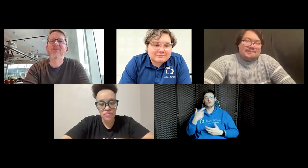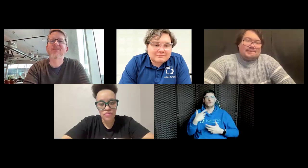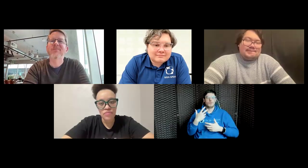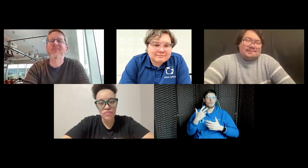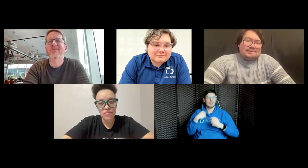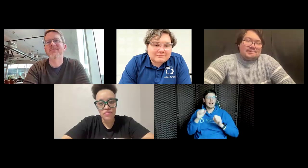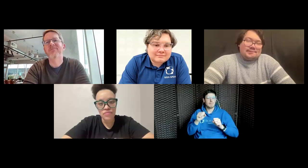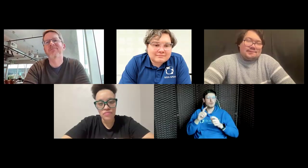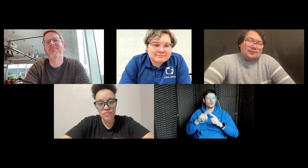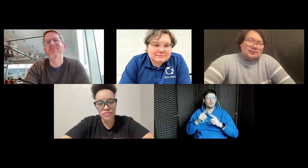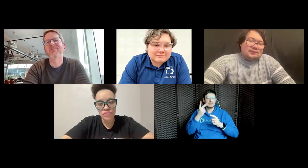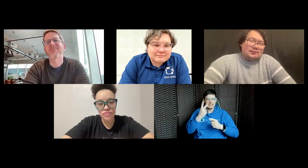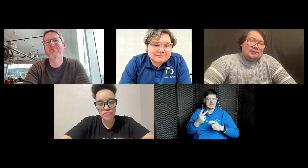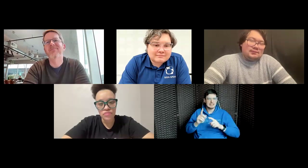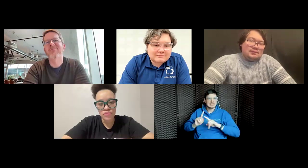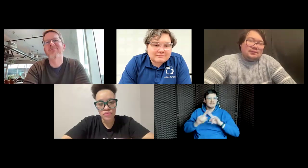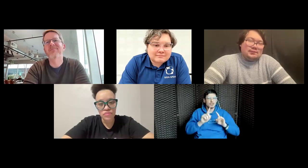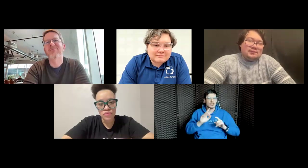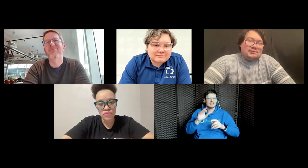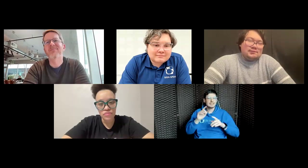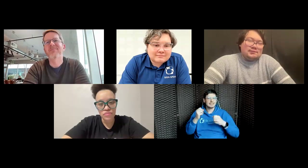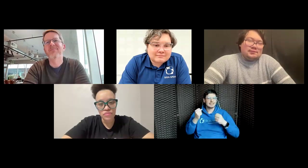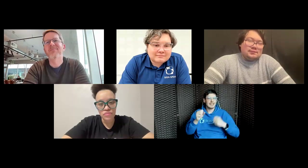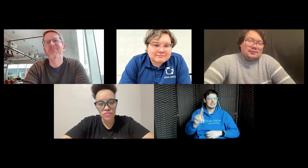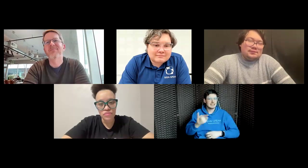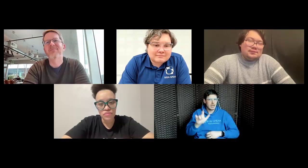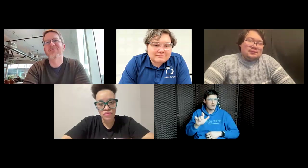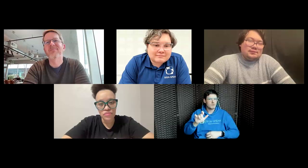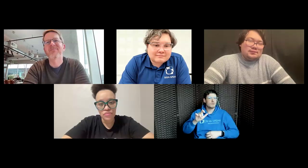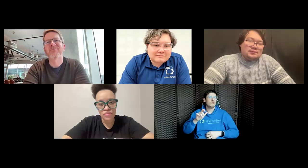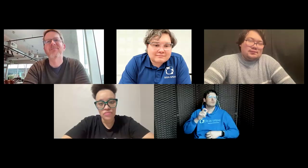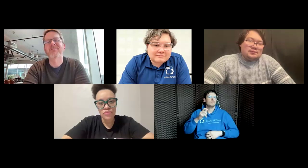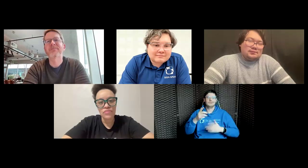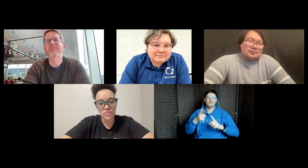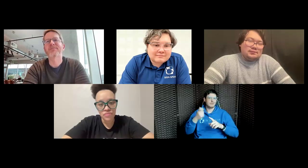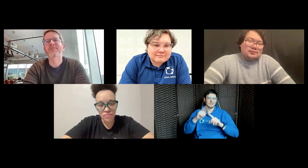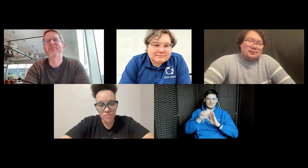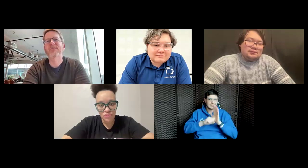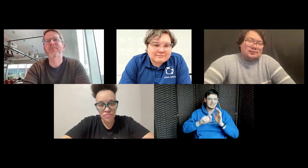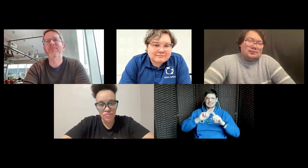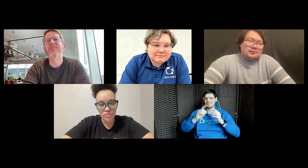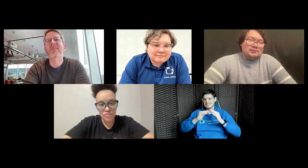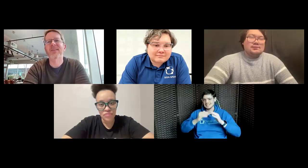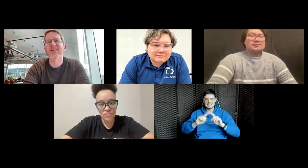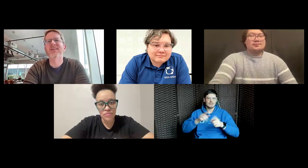diverse signing styles, so that we're able to see the difference in signing styles across a larger